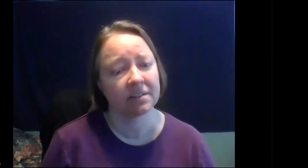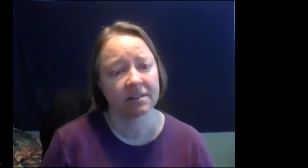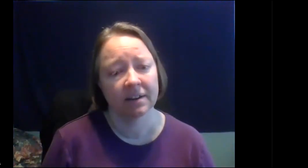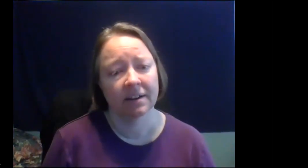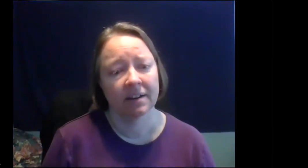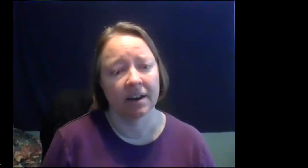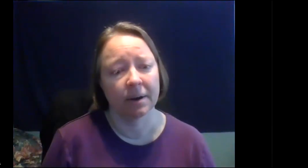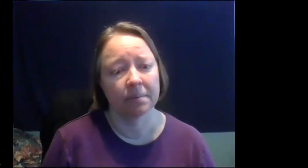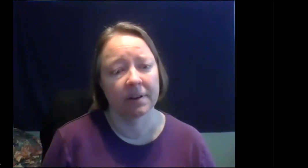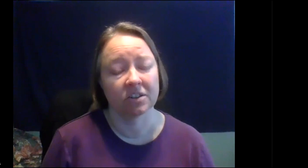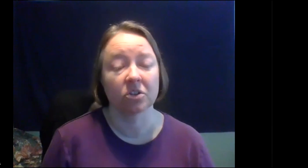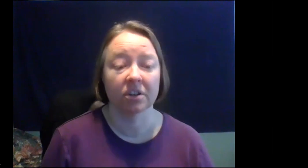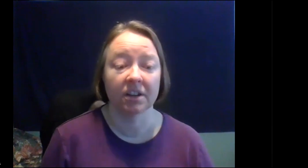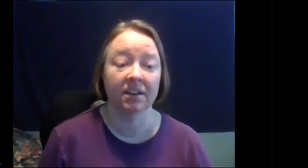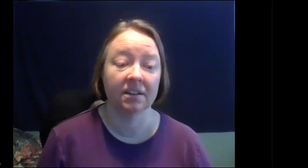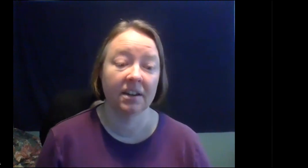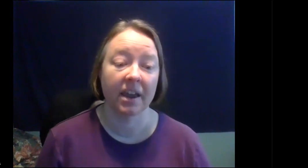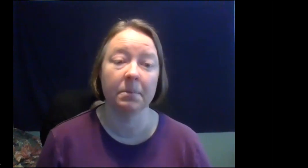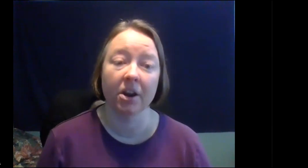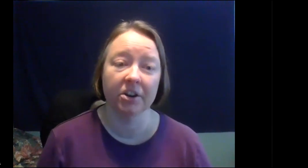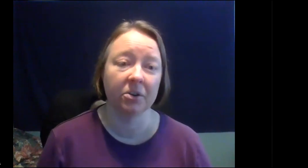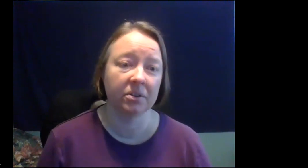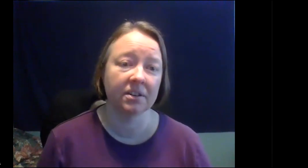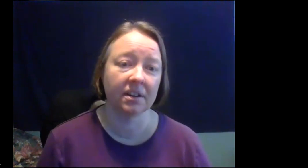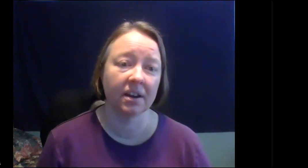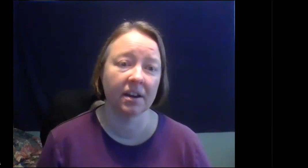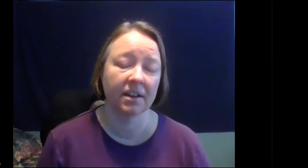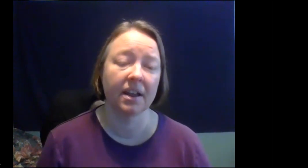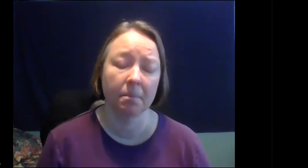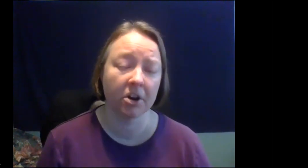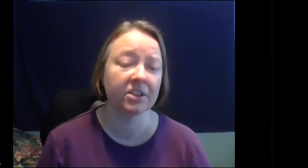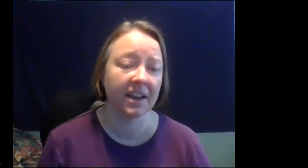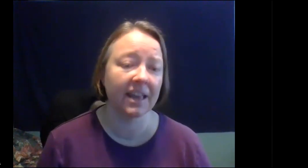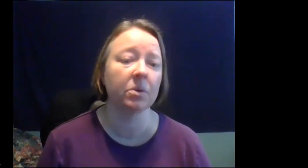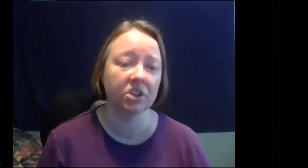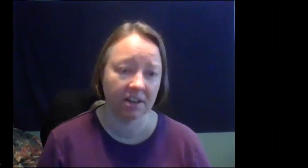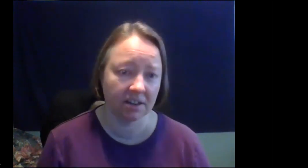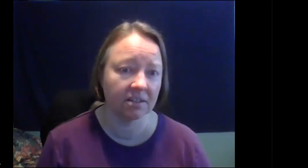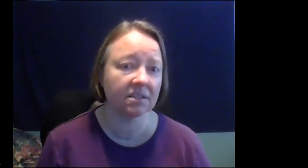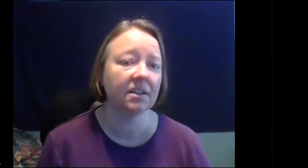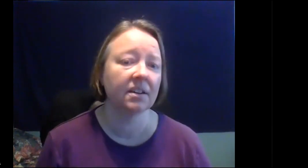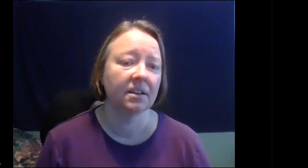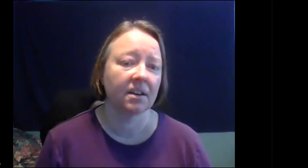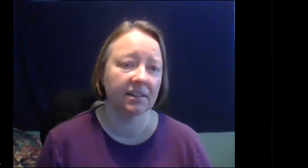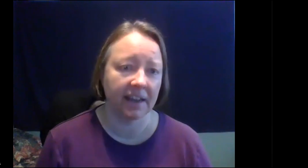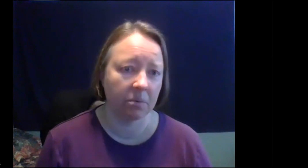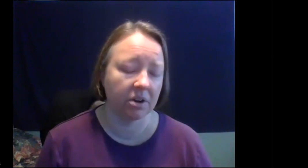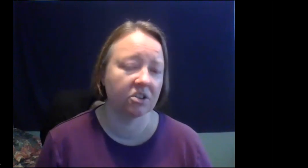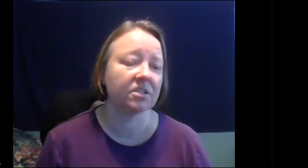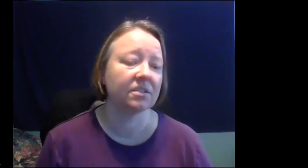basis. It certainly can be argued that American Sign Language is a language